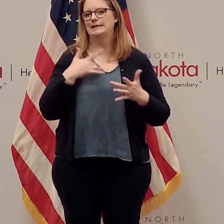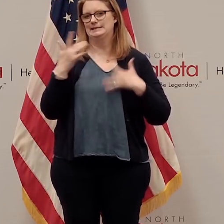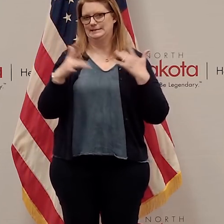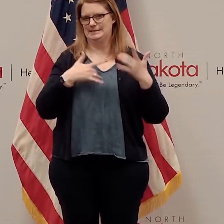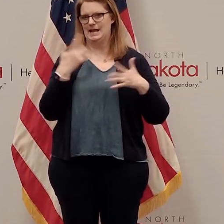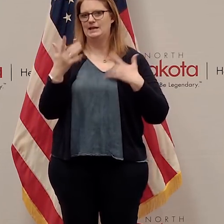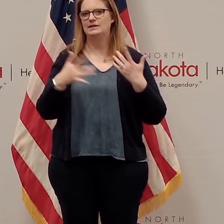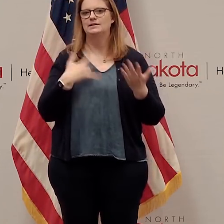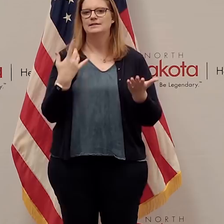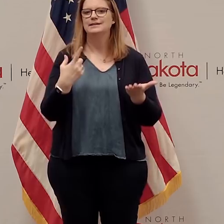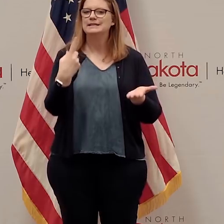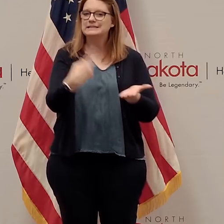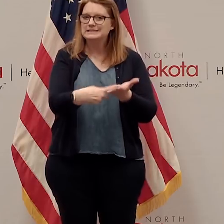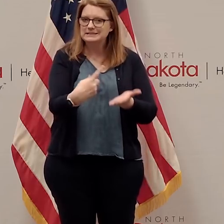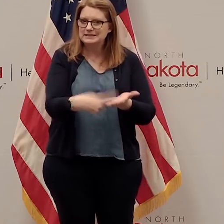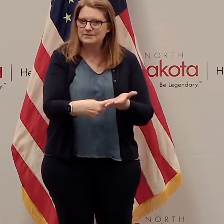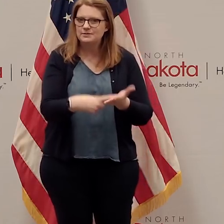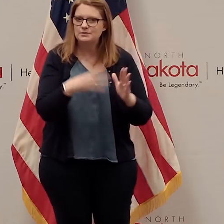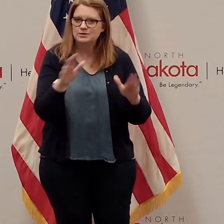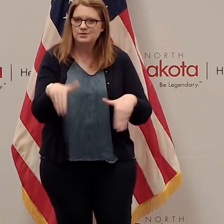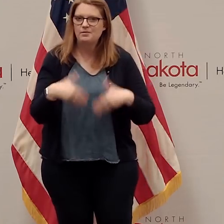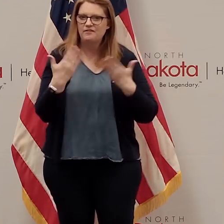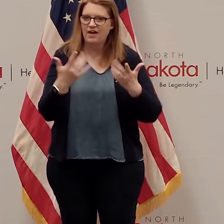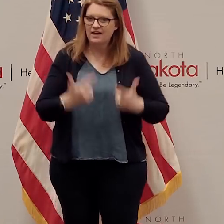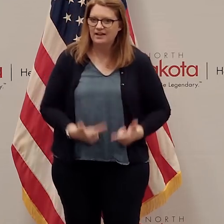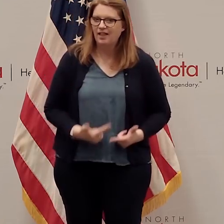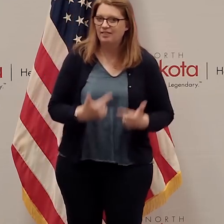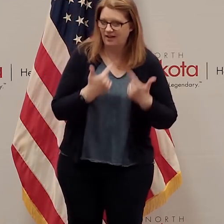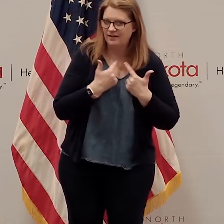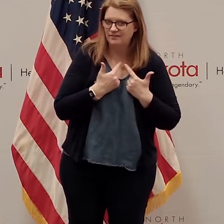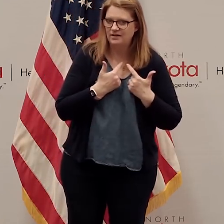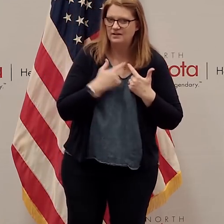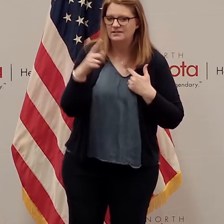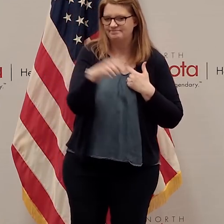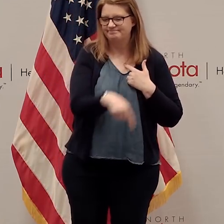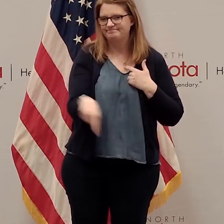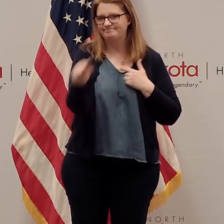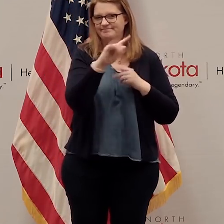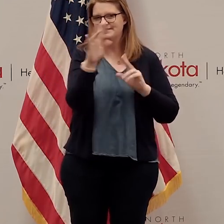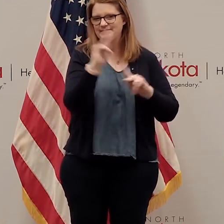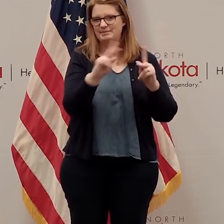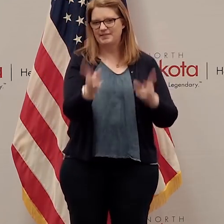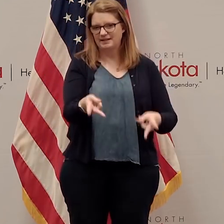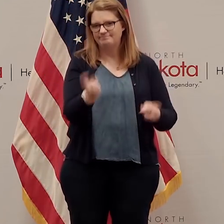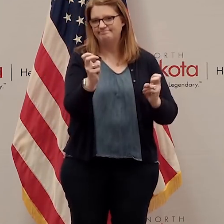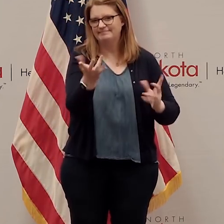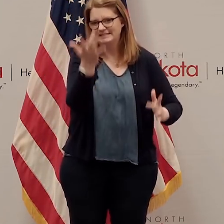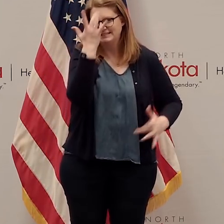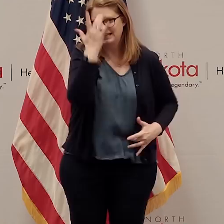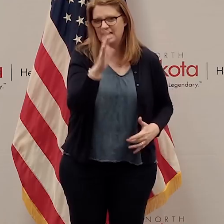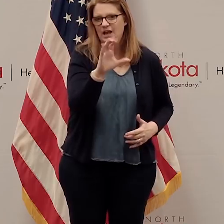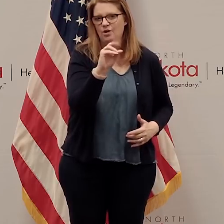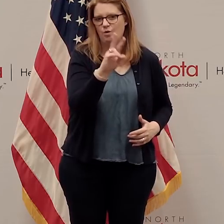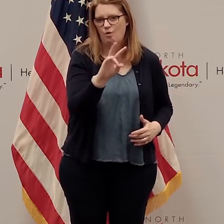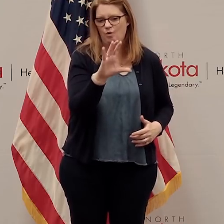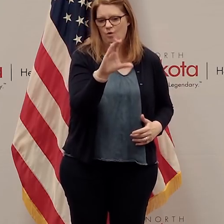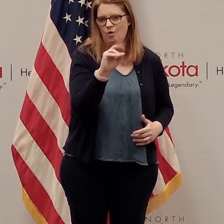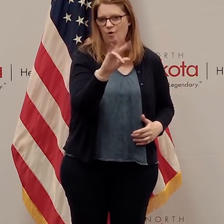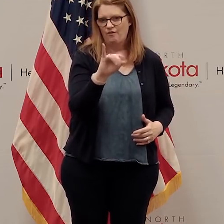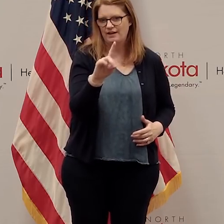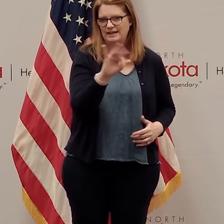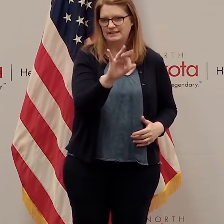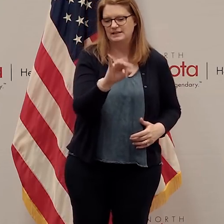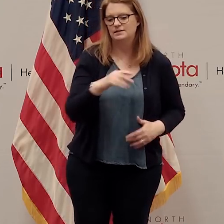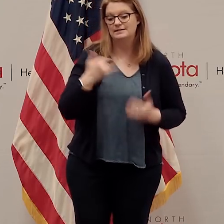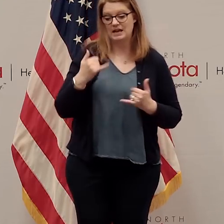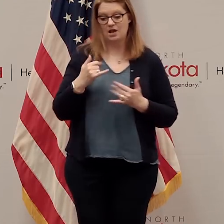discuss something that might help bring life to patients with COVID-19. As the weeks pass in this pandemic,